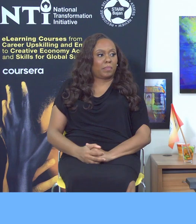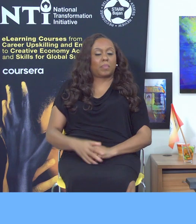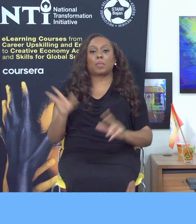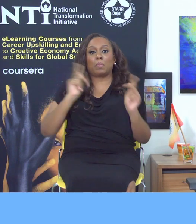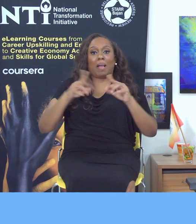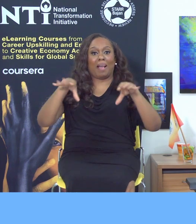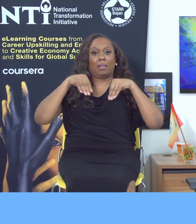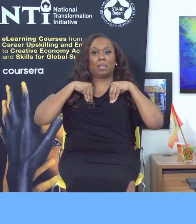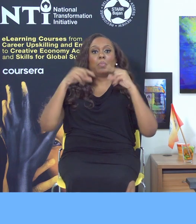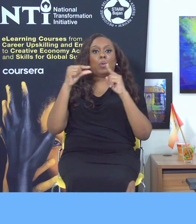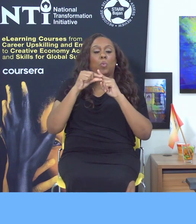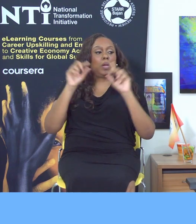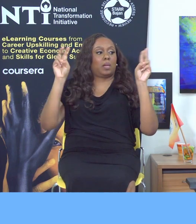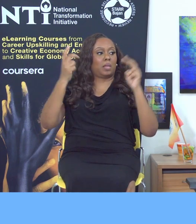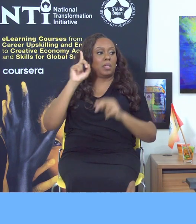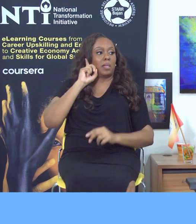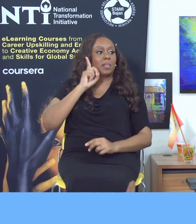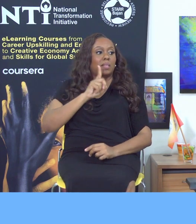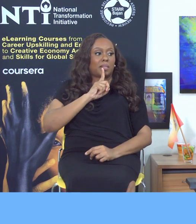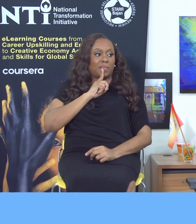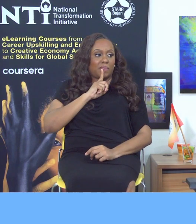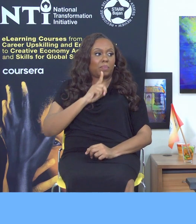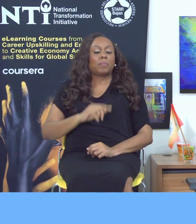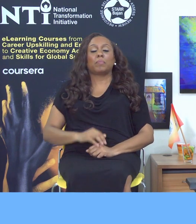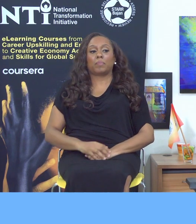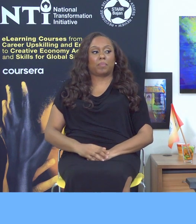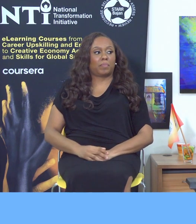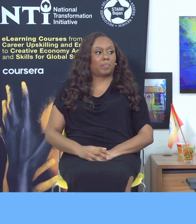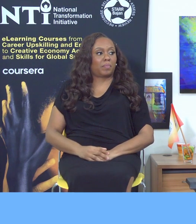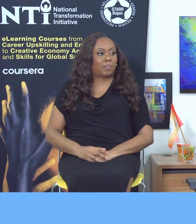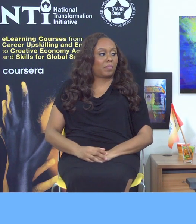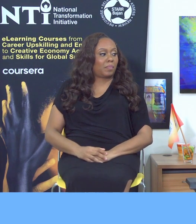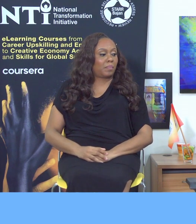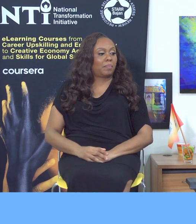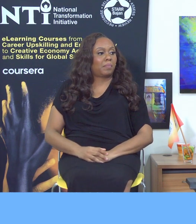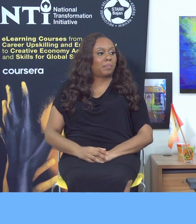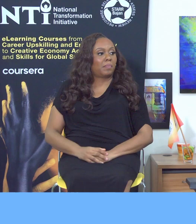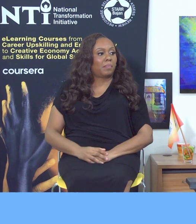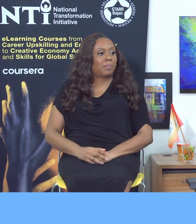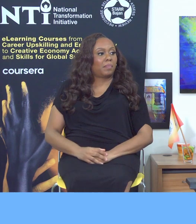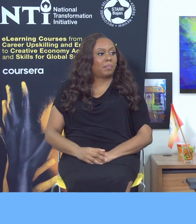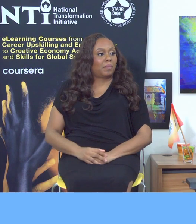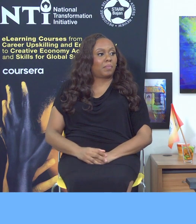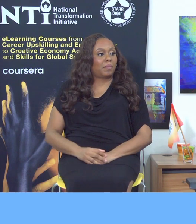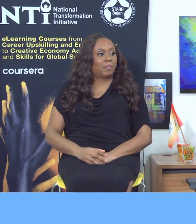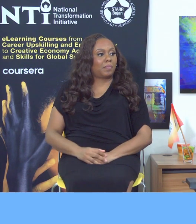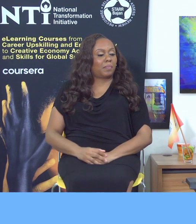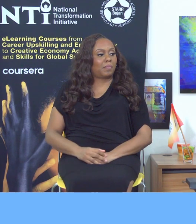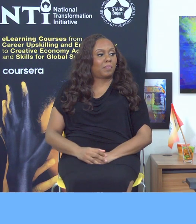acceptable, you understand, very more acceptable, and it is more